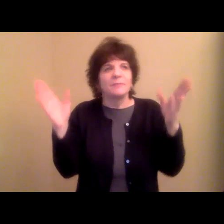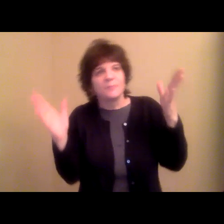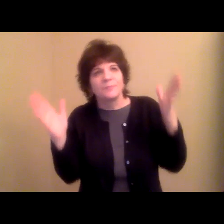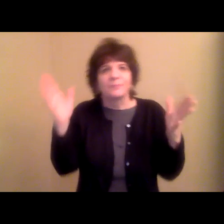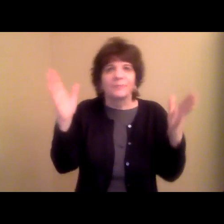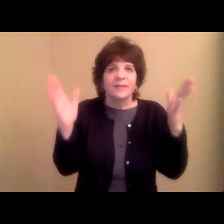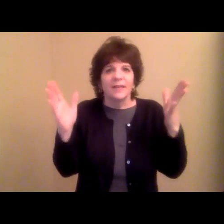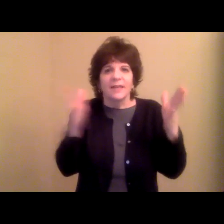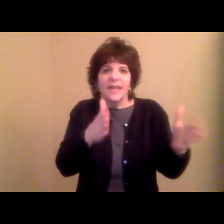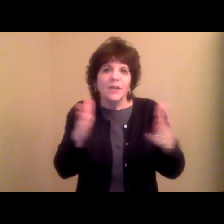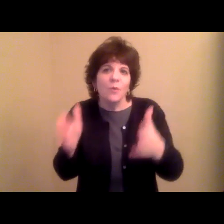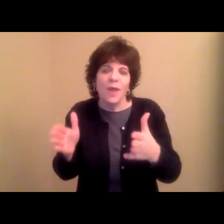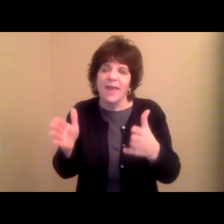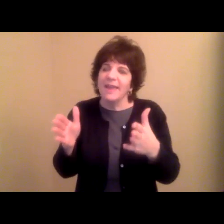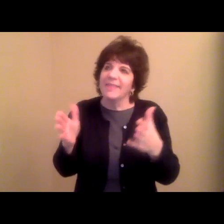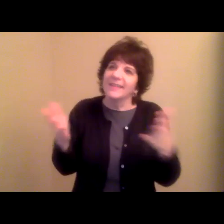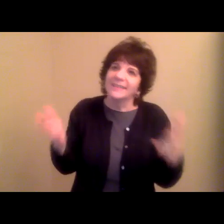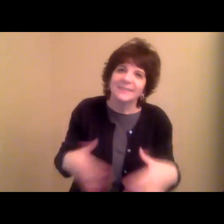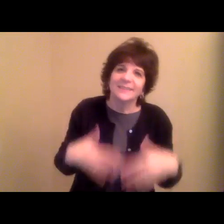in a way that's